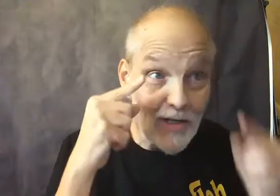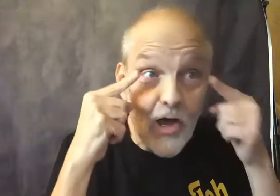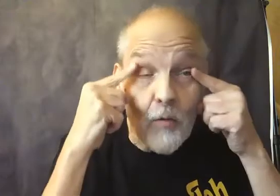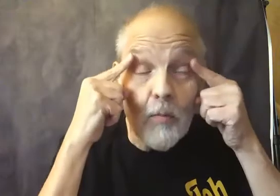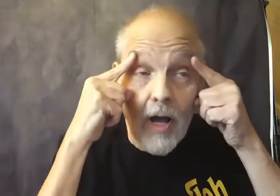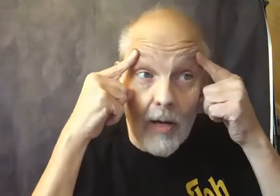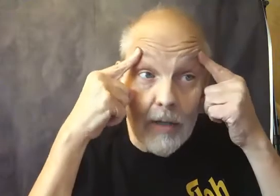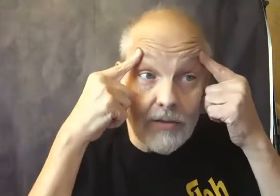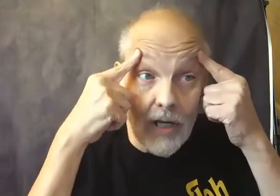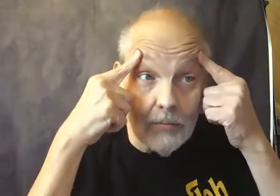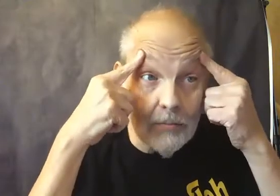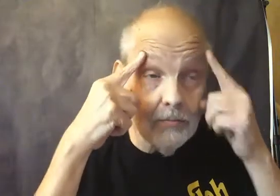And with my eyebrows up,